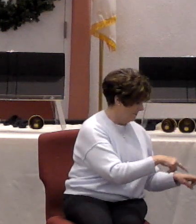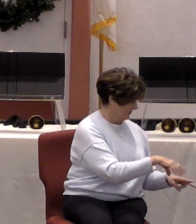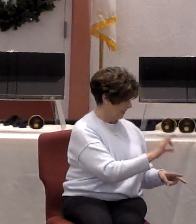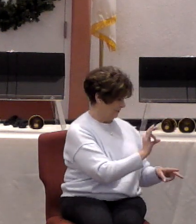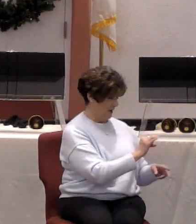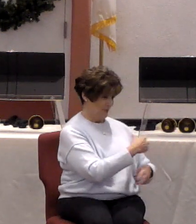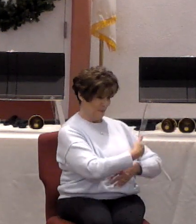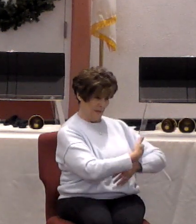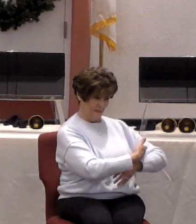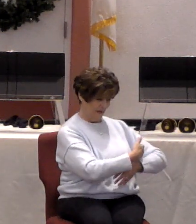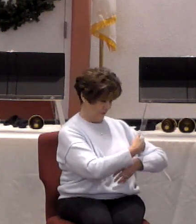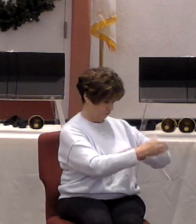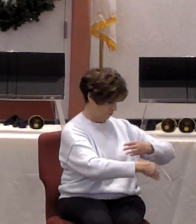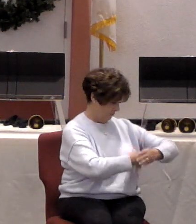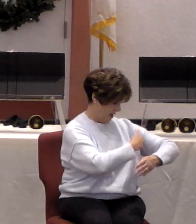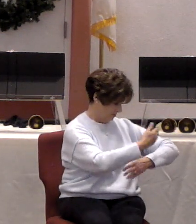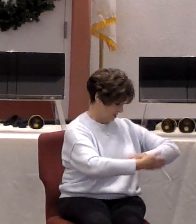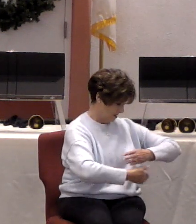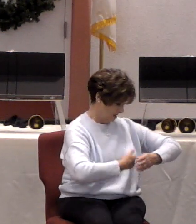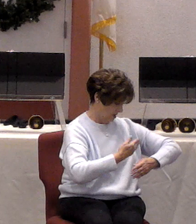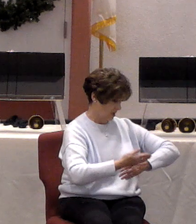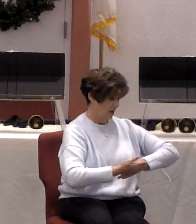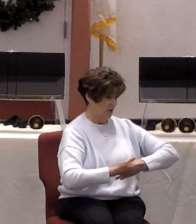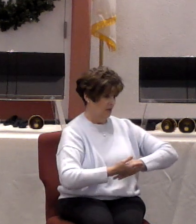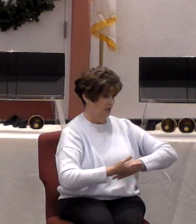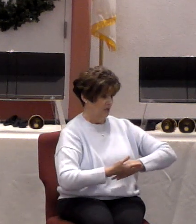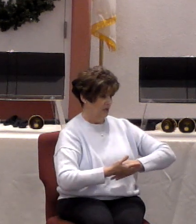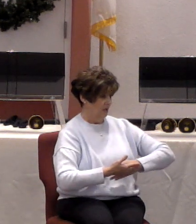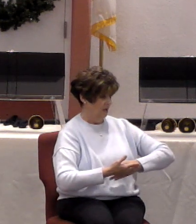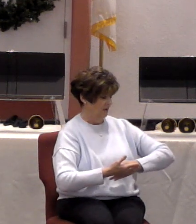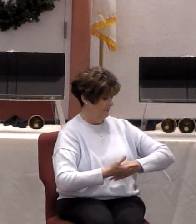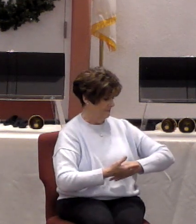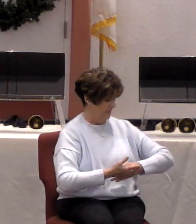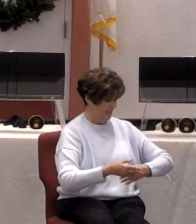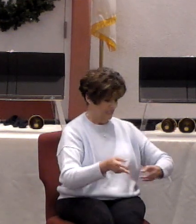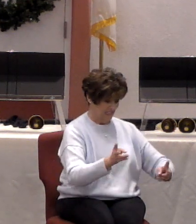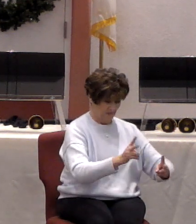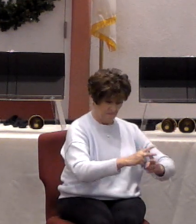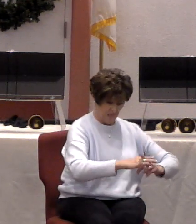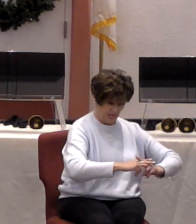clothes. What an unusual treatment for a baby. He's lying in a manger.